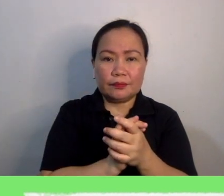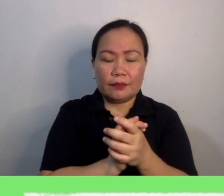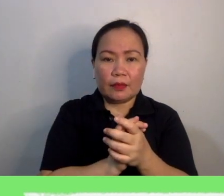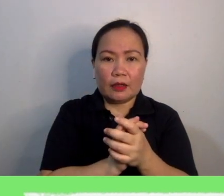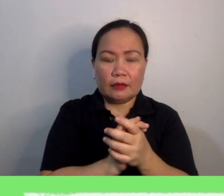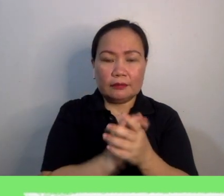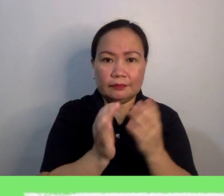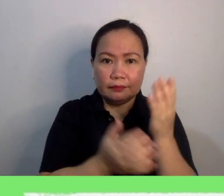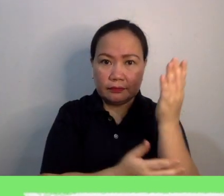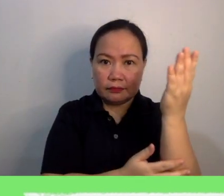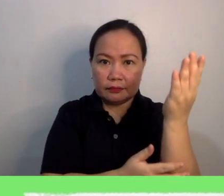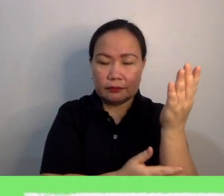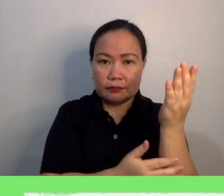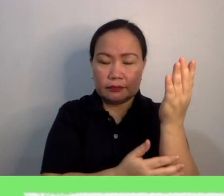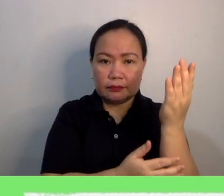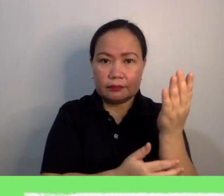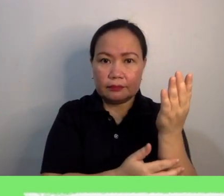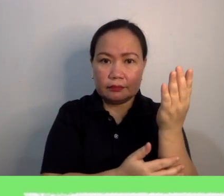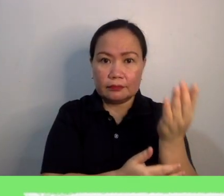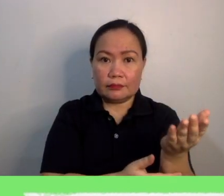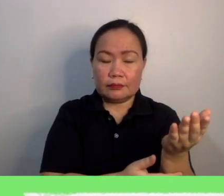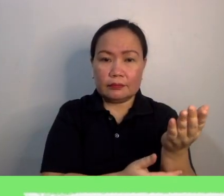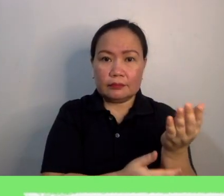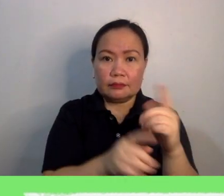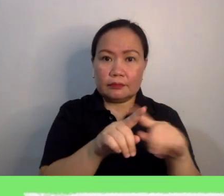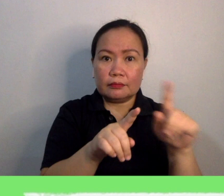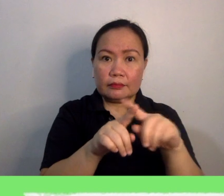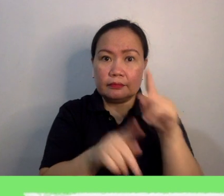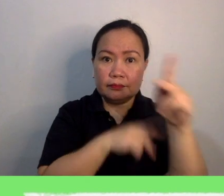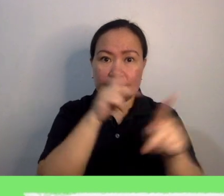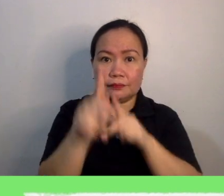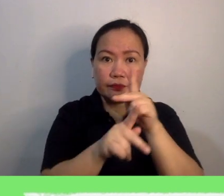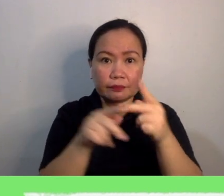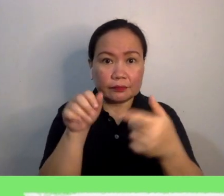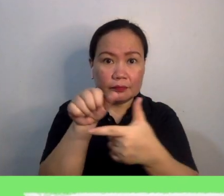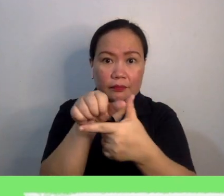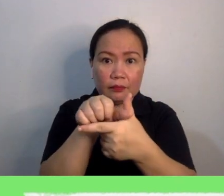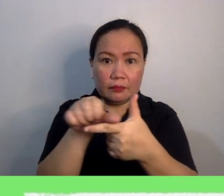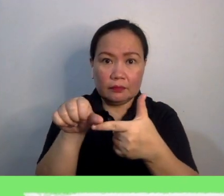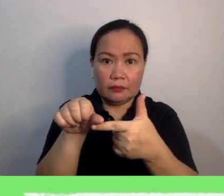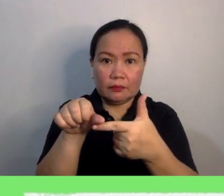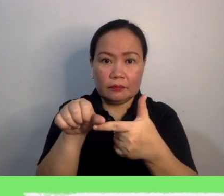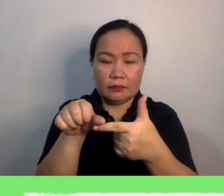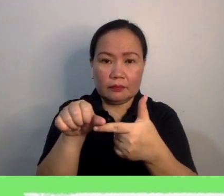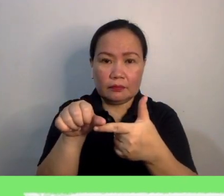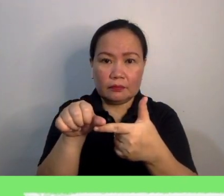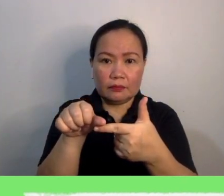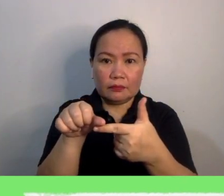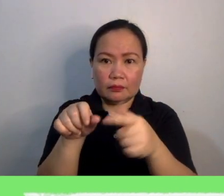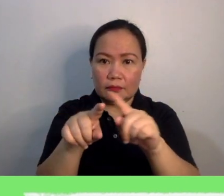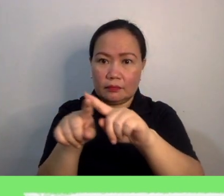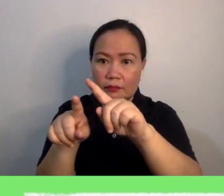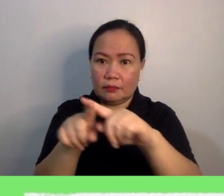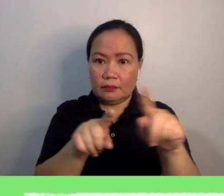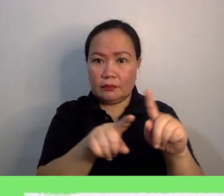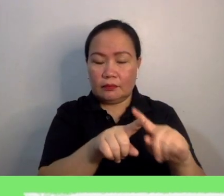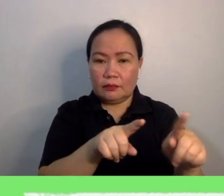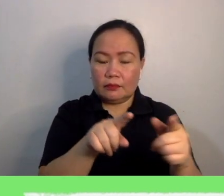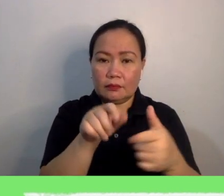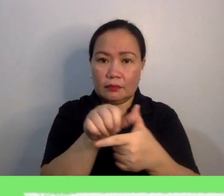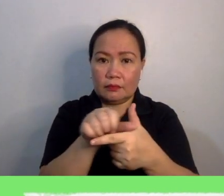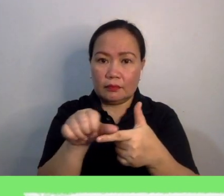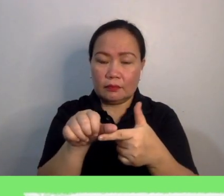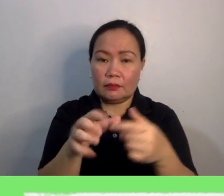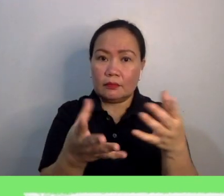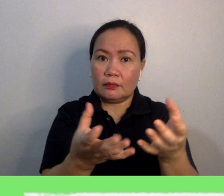So I have here different kinds of angles. So as you can see, meron tayong iba't ibang klase ng